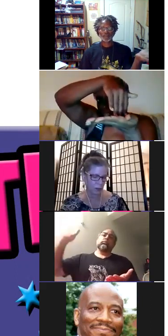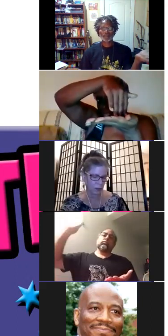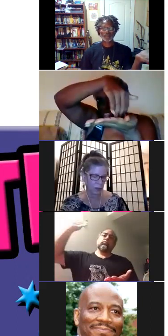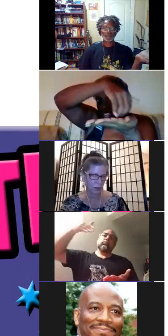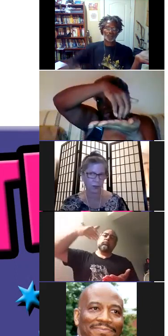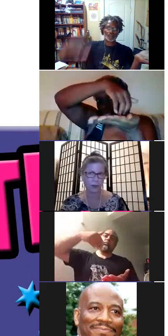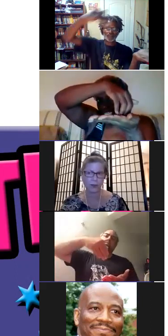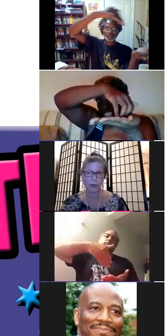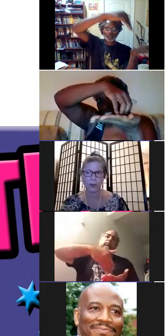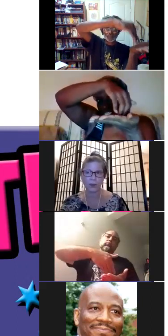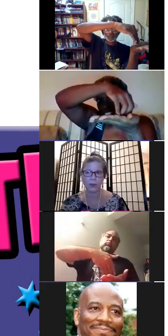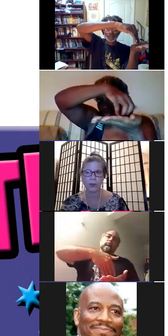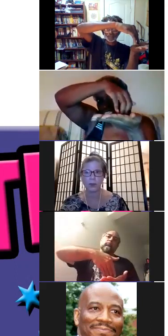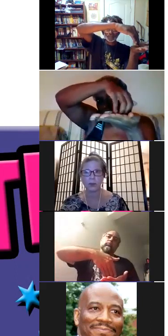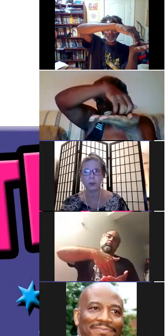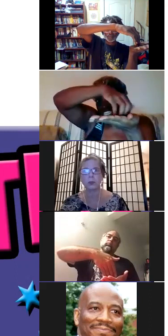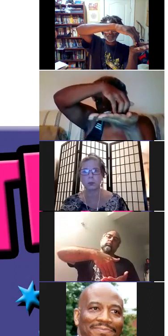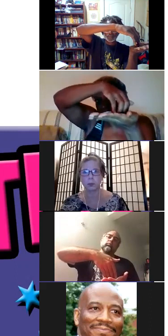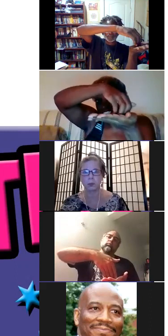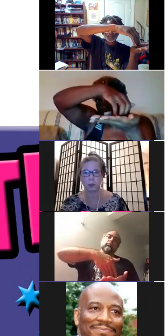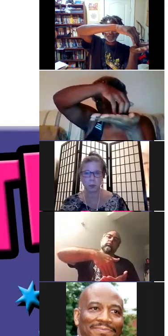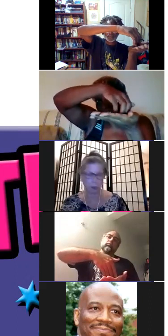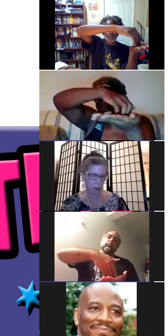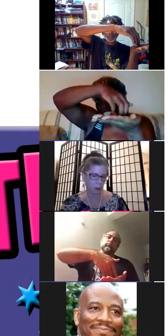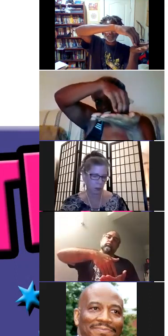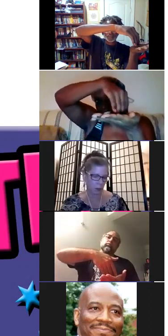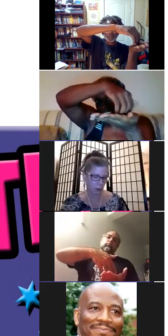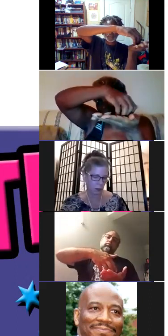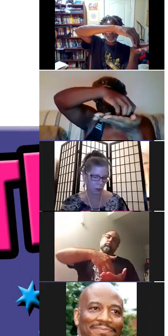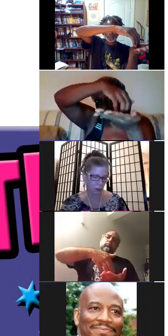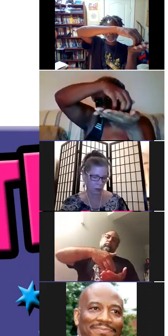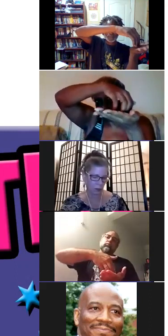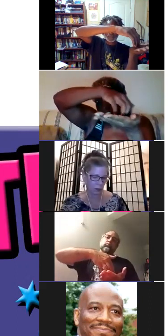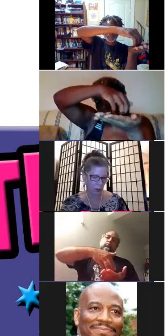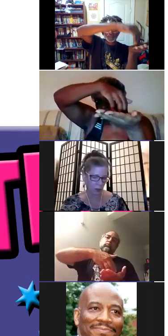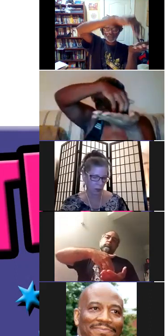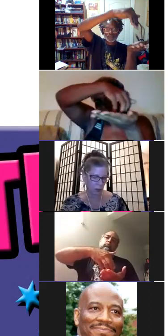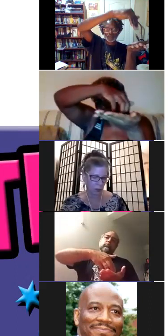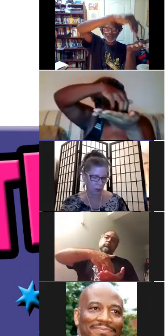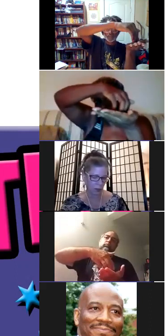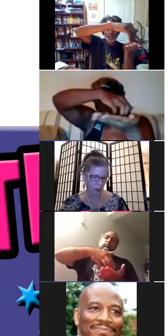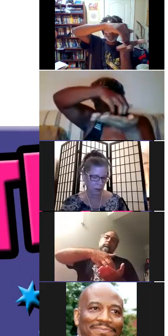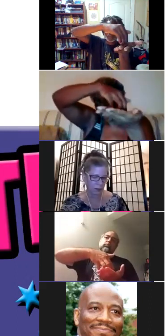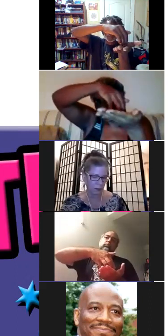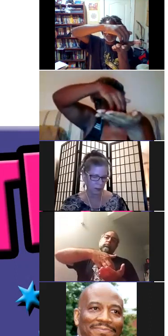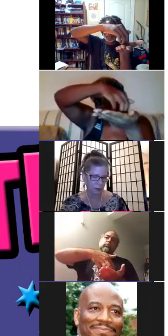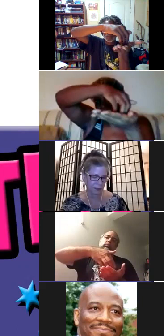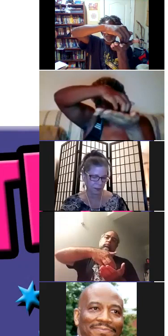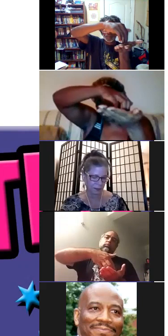top, and I'm weak. I'm weak at the knees. Just bend it. Like, oh, I'm just so